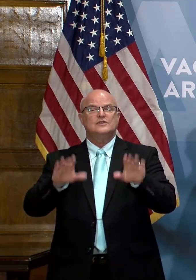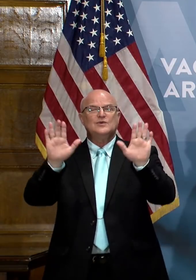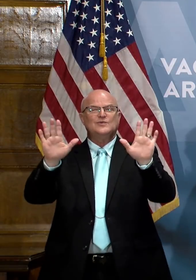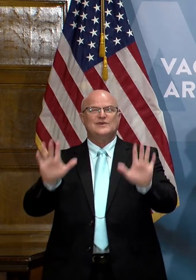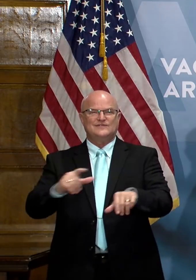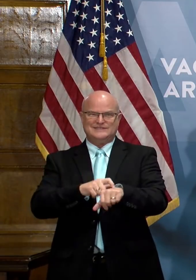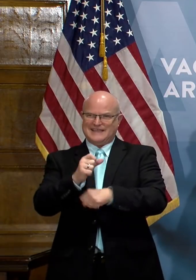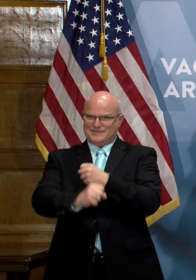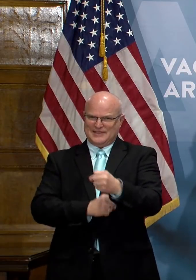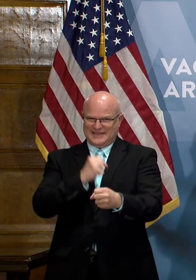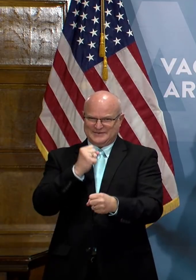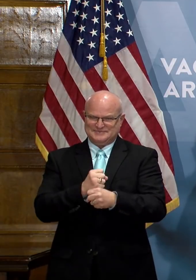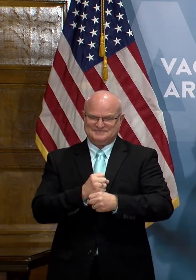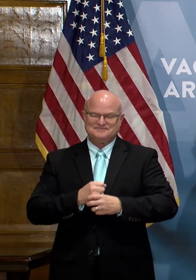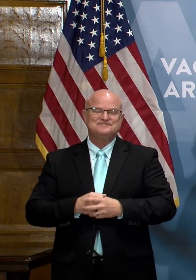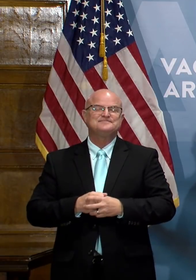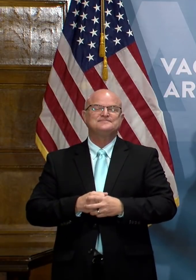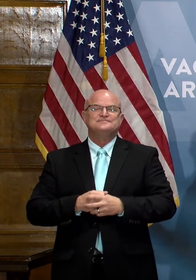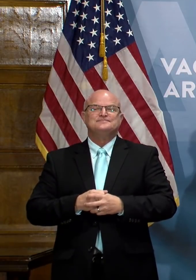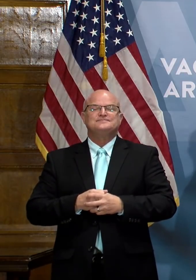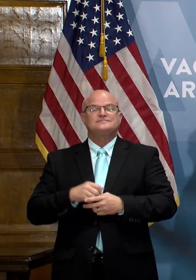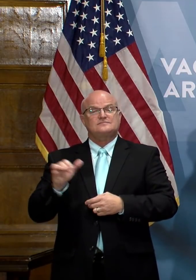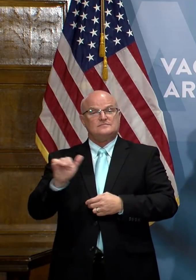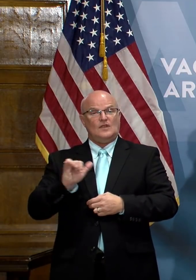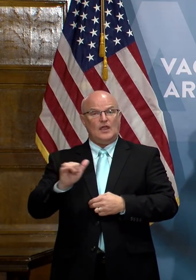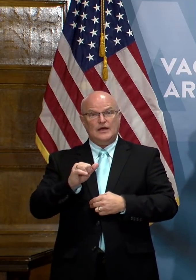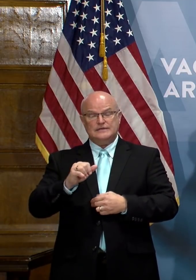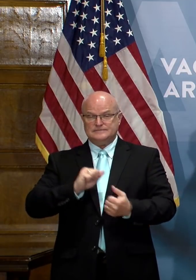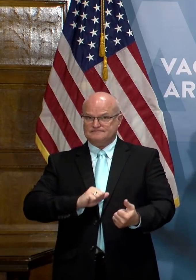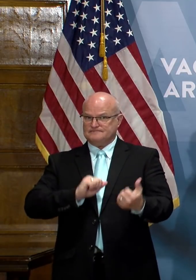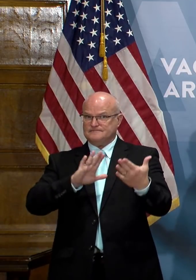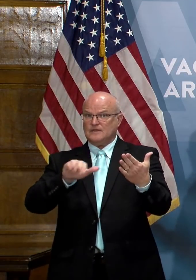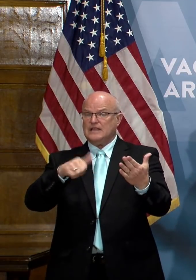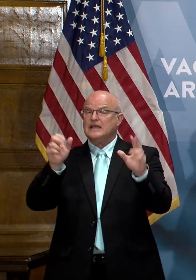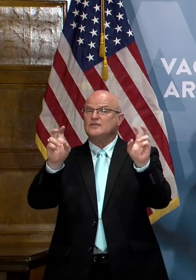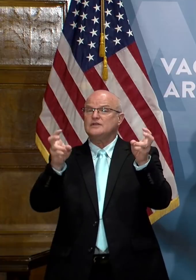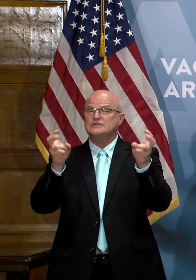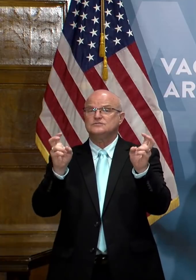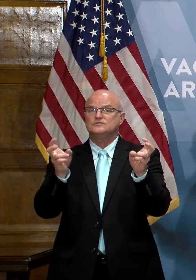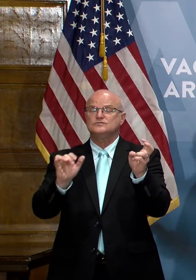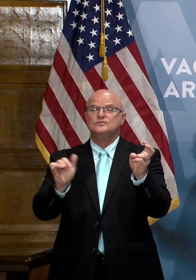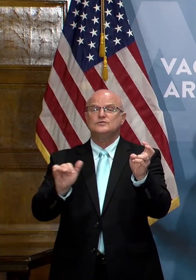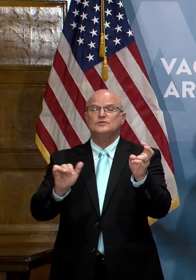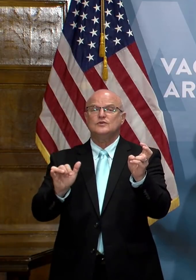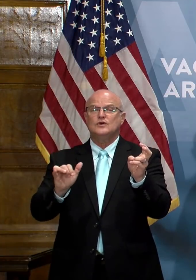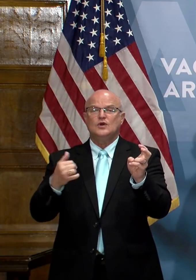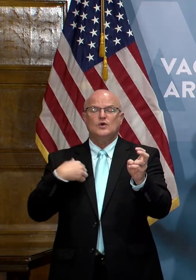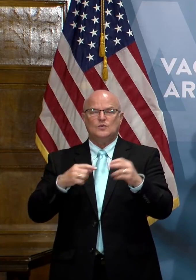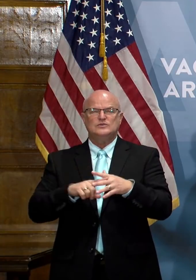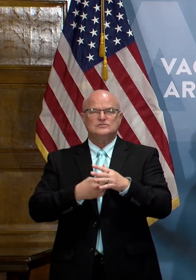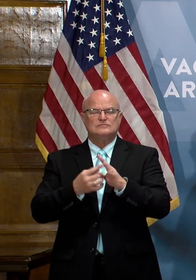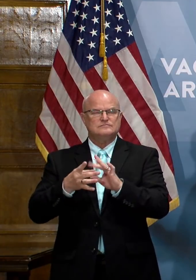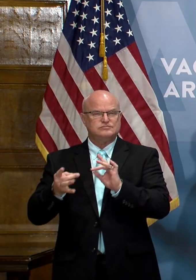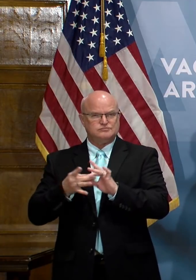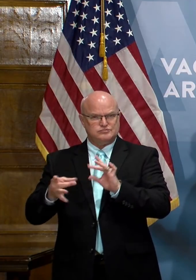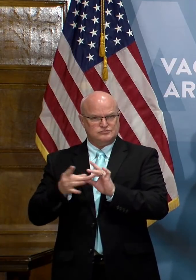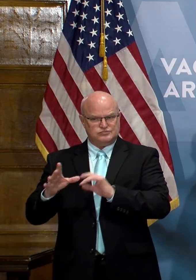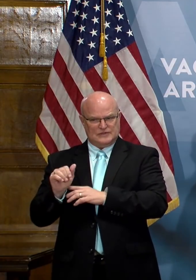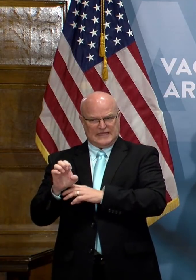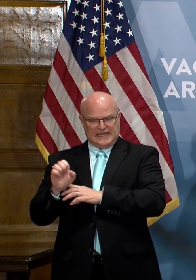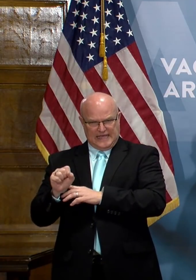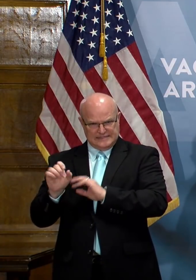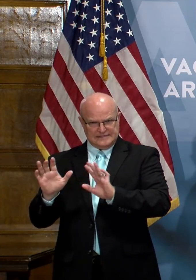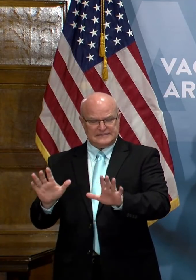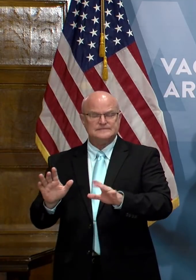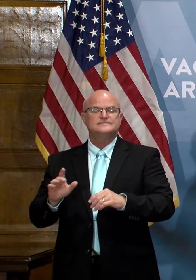wonderful time of the year. I also wanted to address another issue before we start going through our case